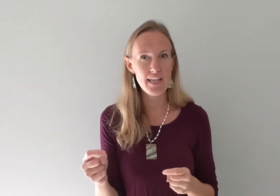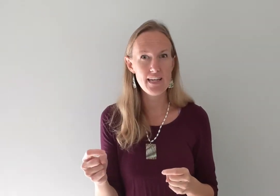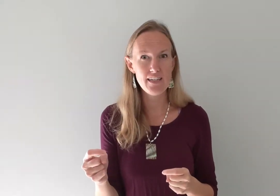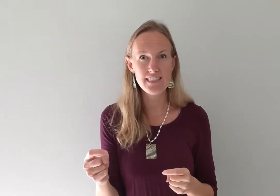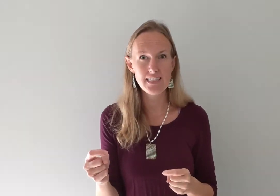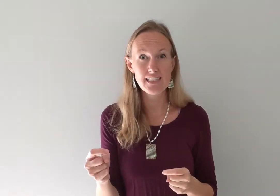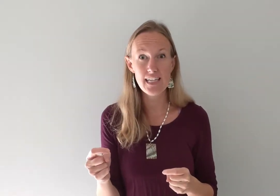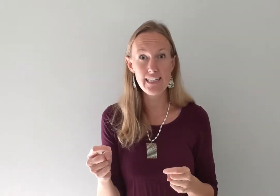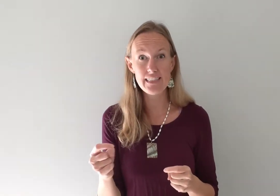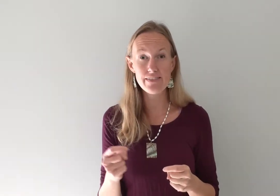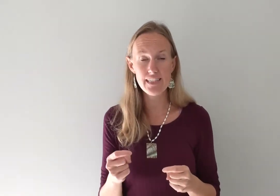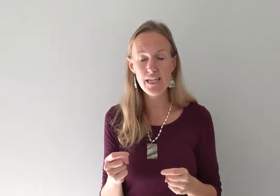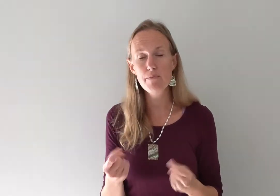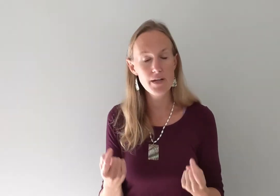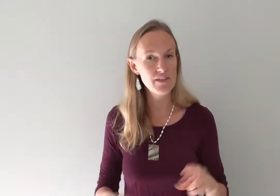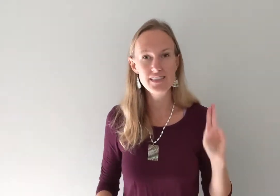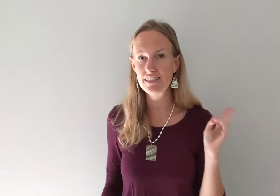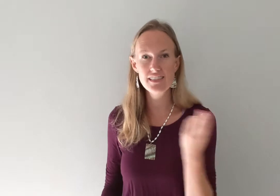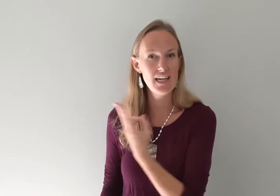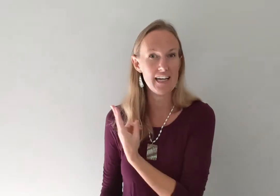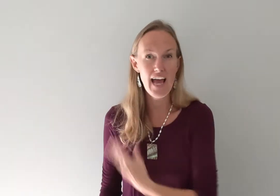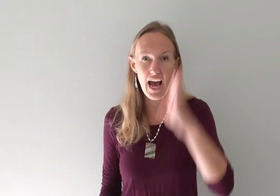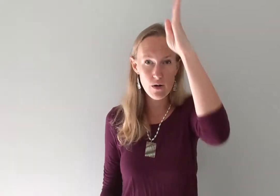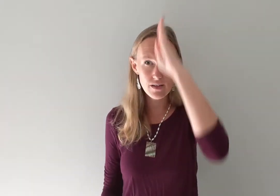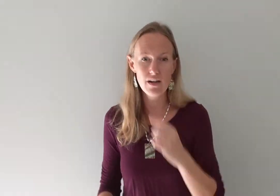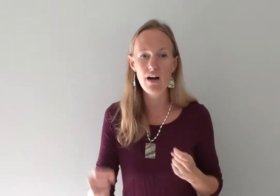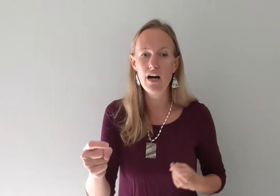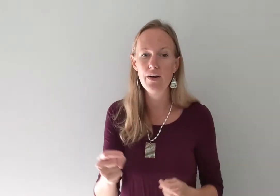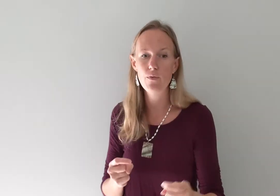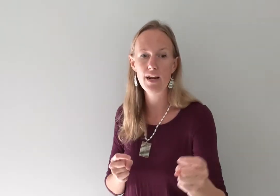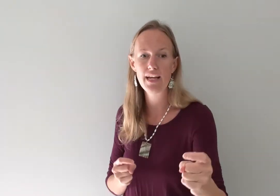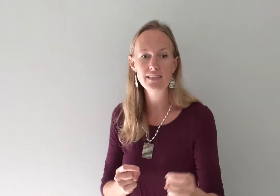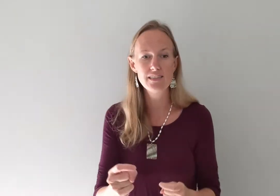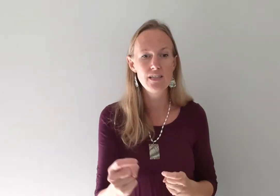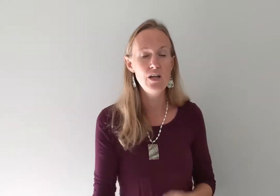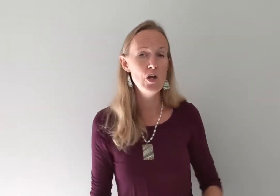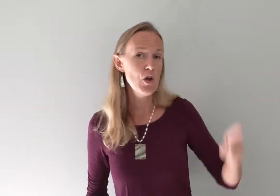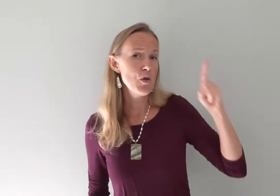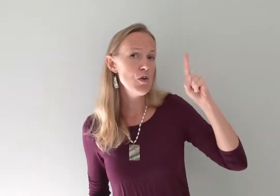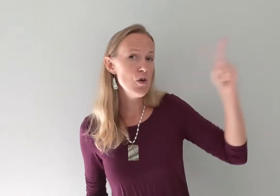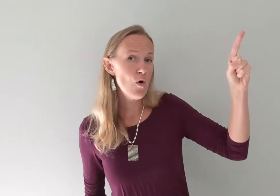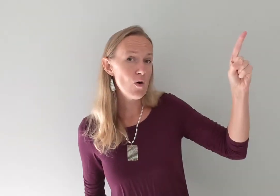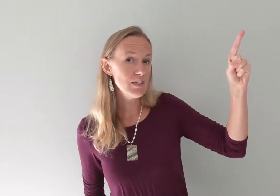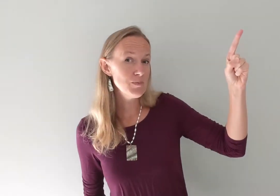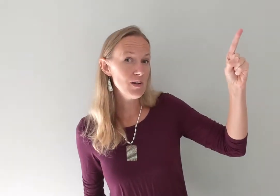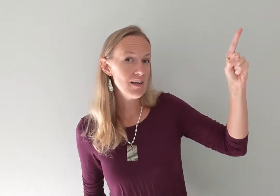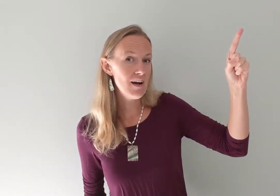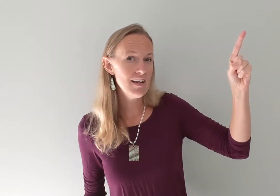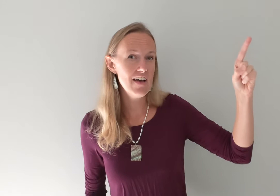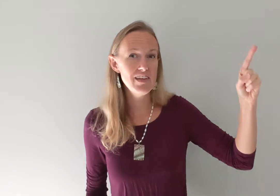there, it says it slightly differently, but you can still sign our God reigns. Yours, pointing to God in heaven,